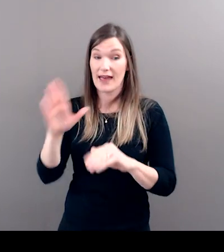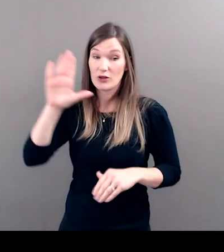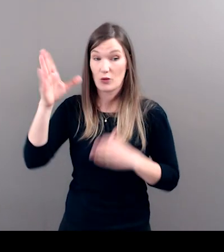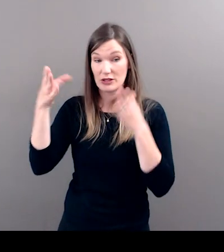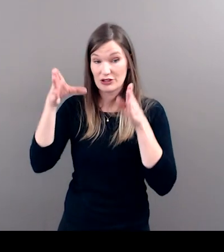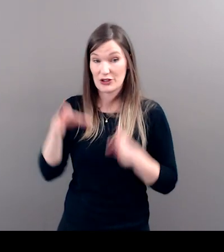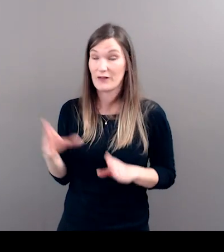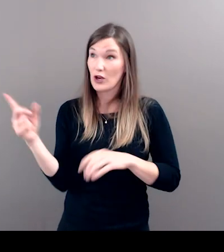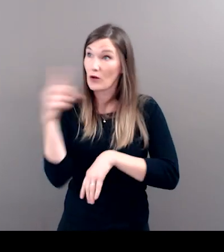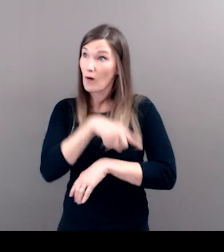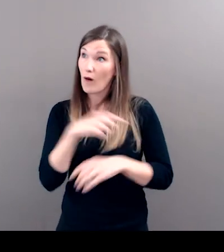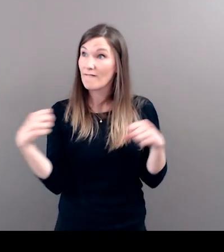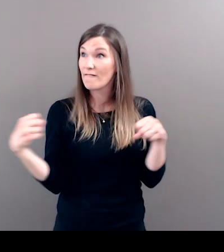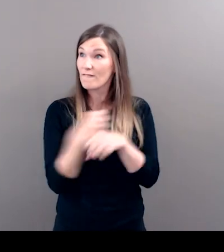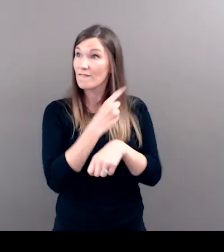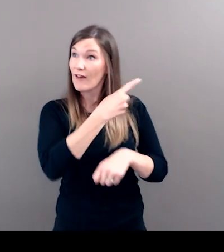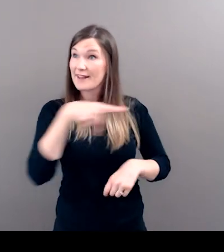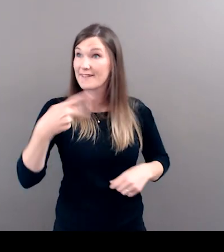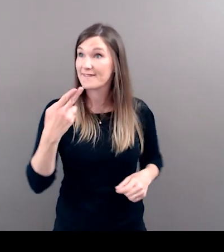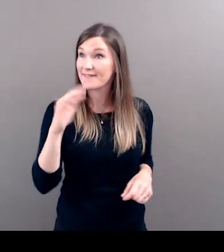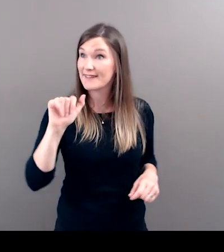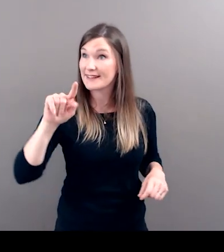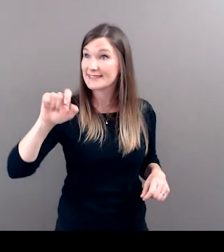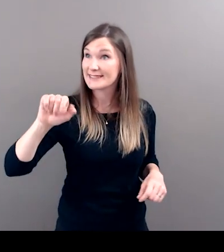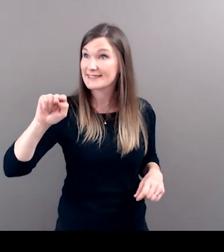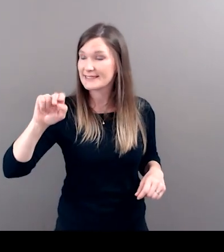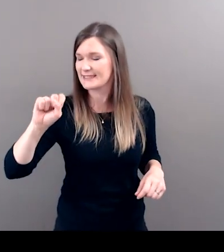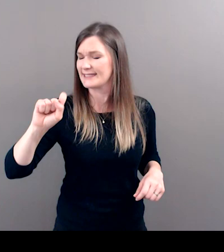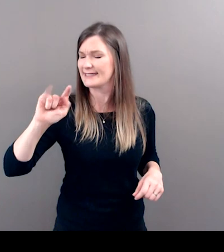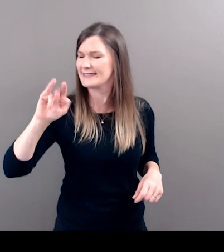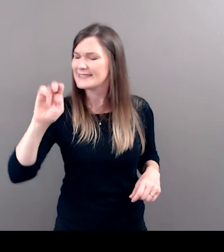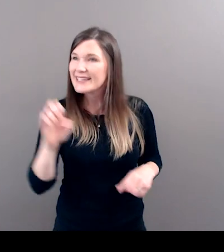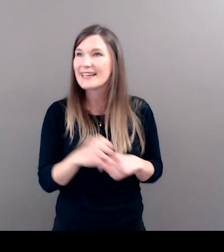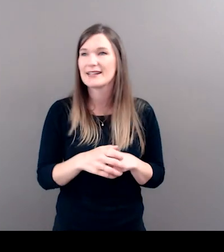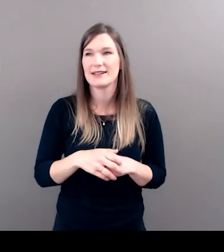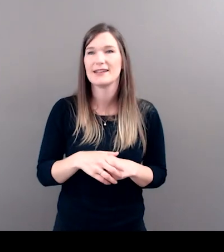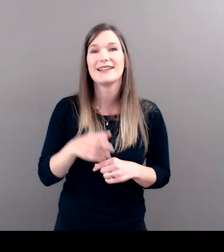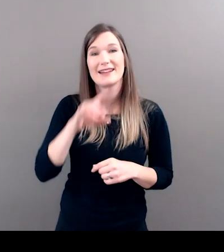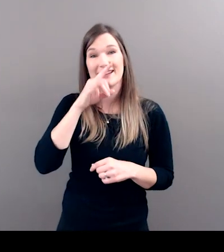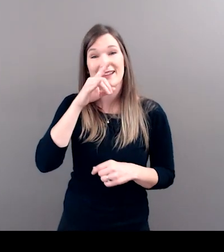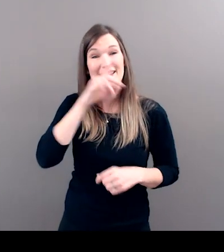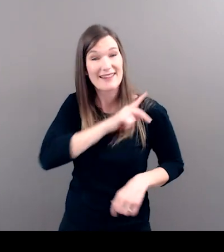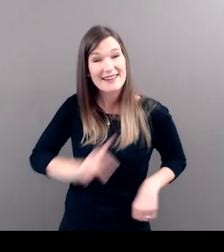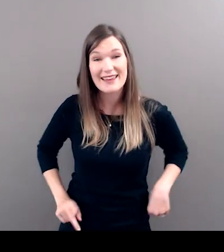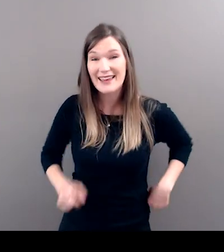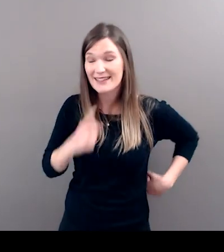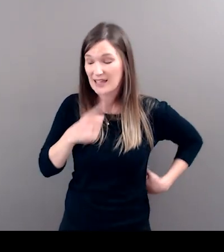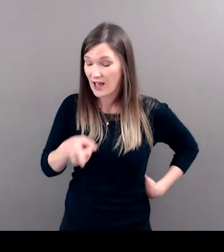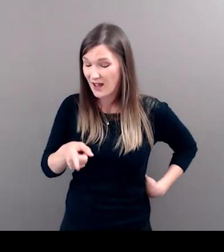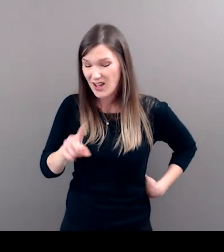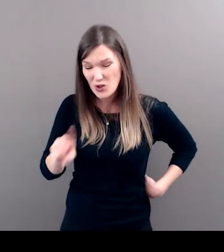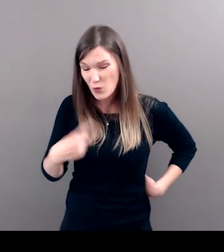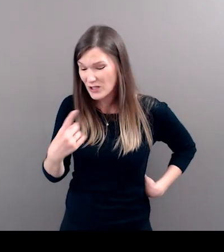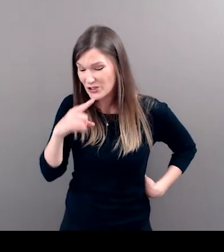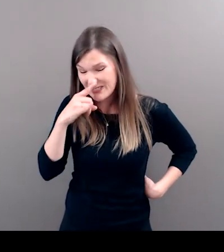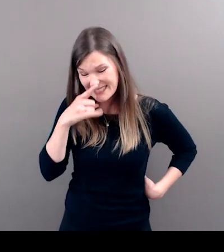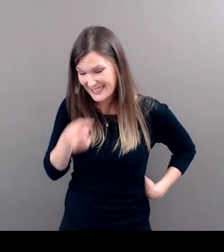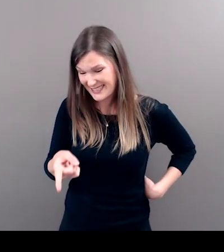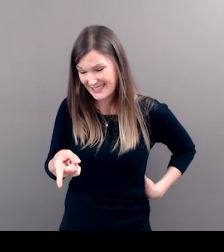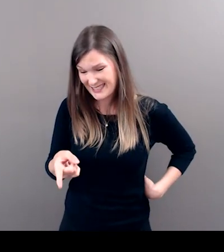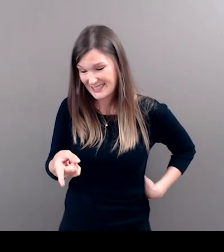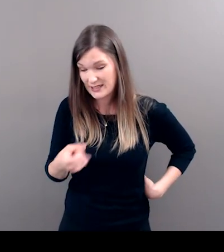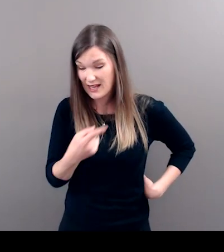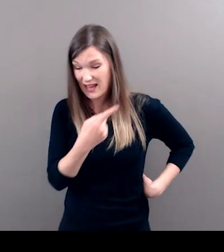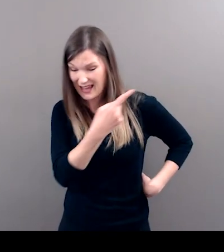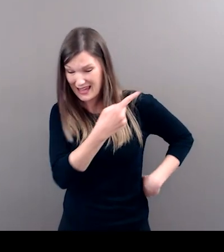to fight the Philistine, for you are only a little kid. Watch this, you're only a little kid, and he's been a man